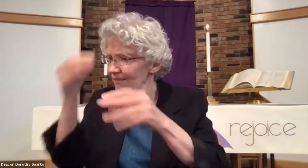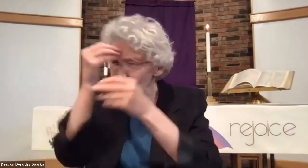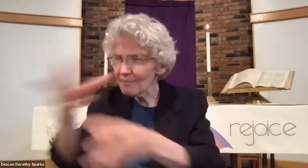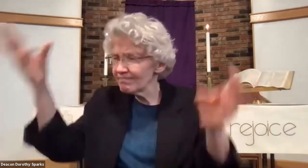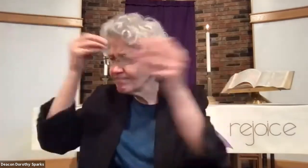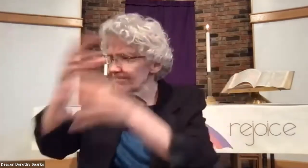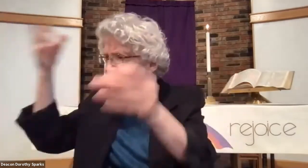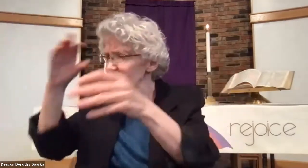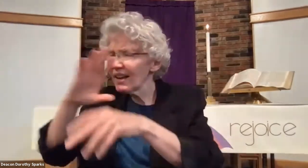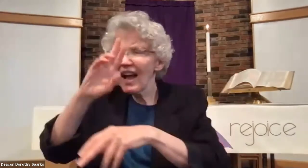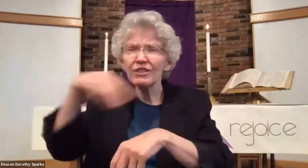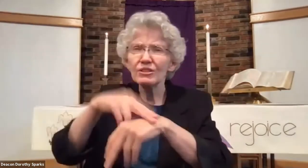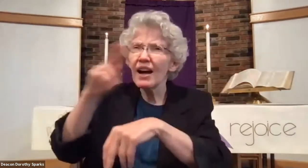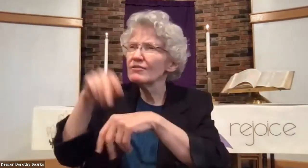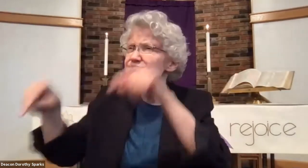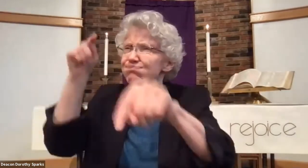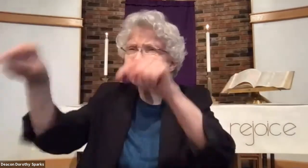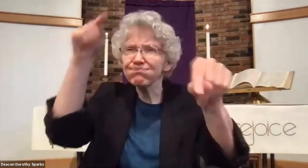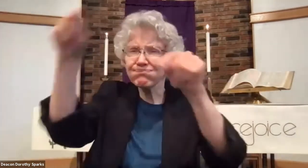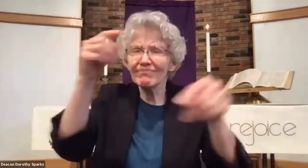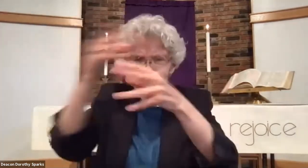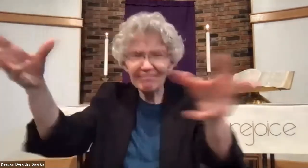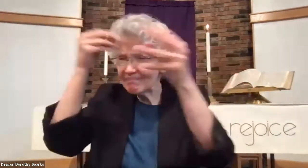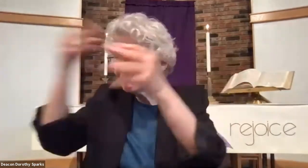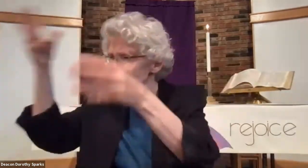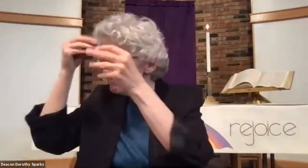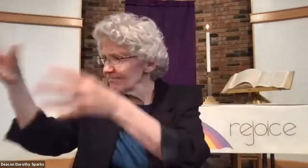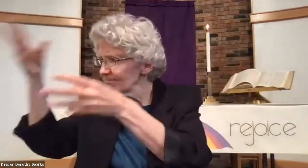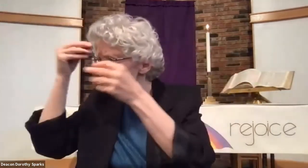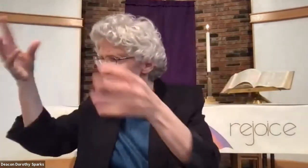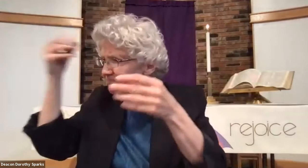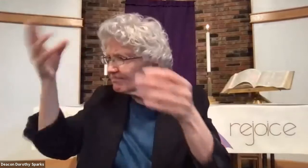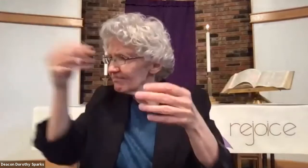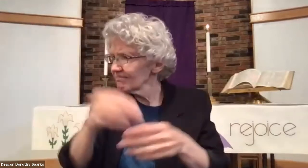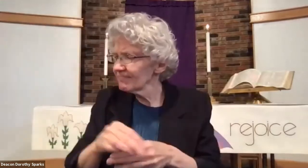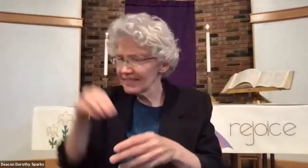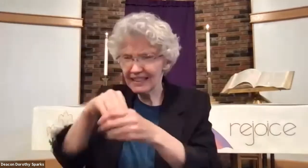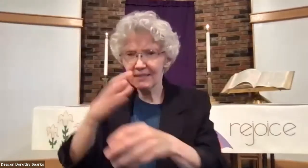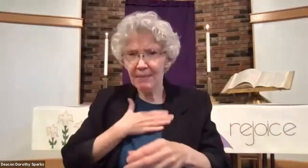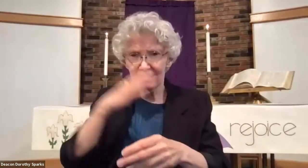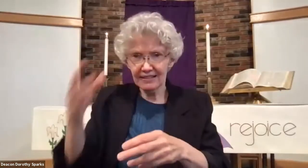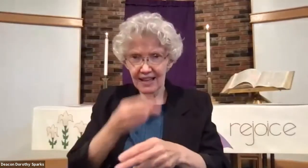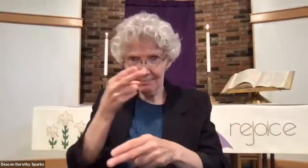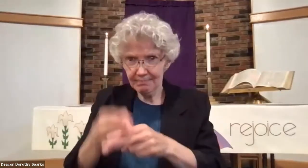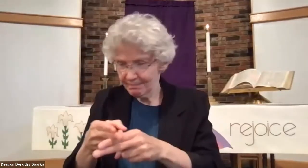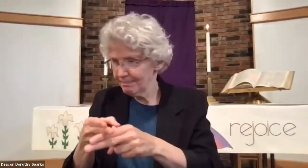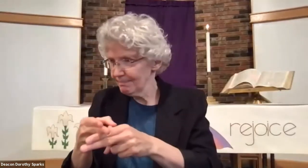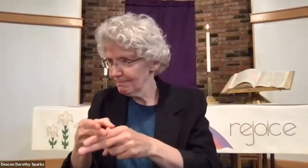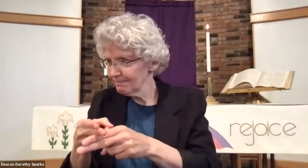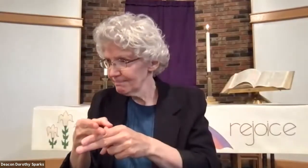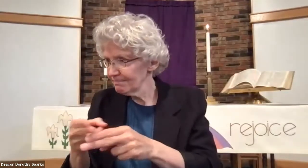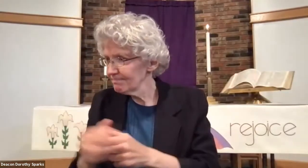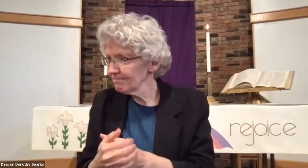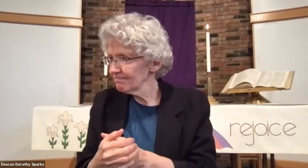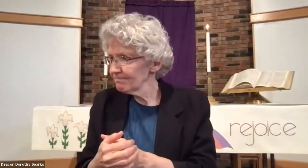They also say that all people of every nation must be told in my name to turn to God in order to be